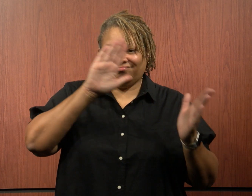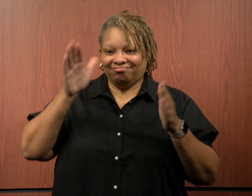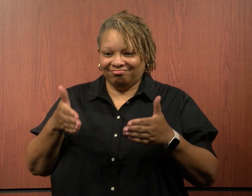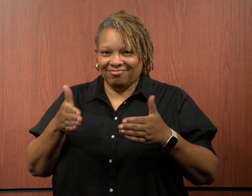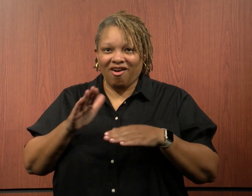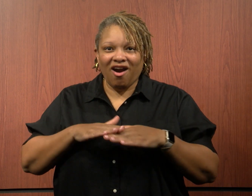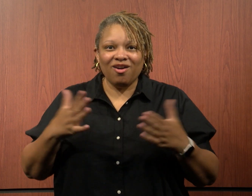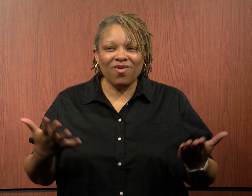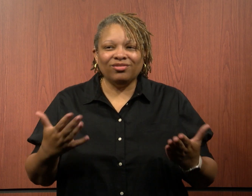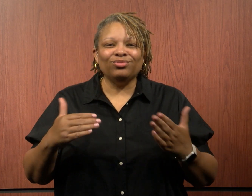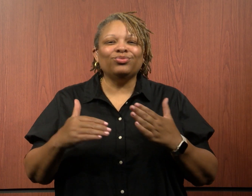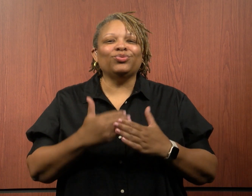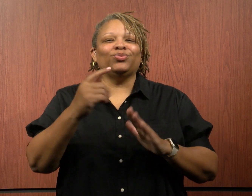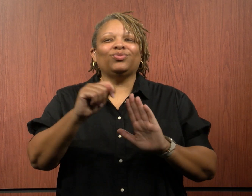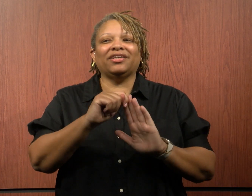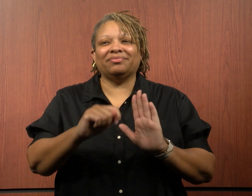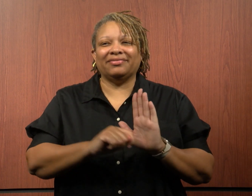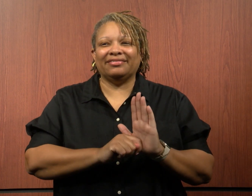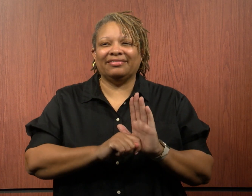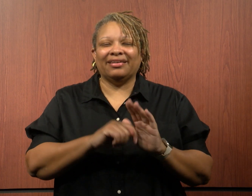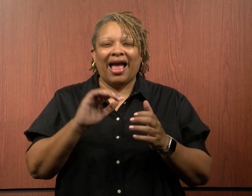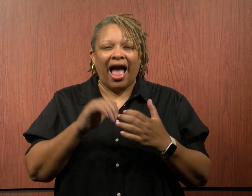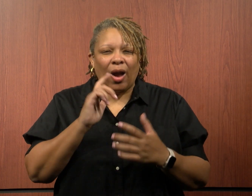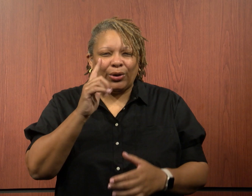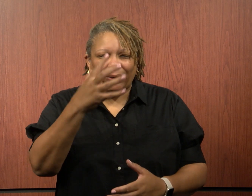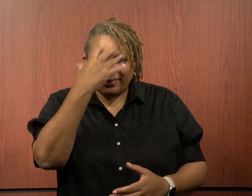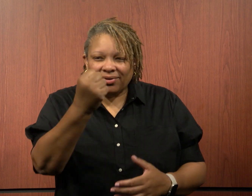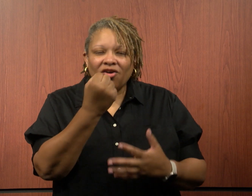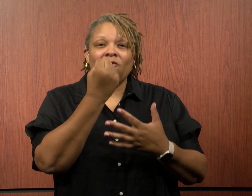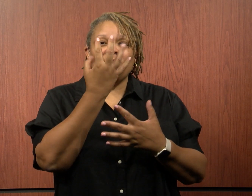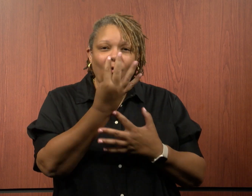Testament? Well, what we'll use to remember that is